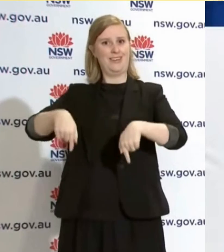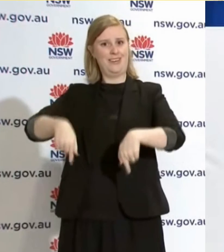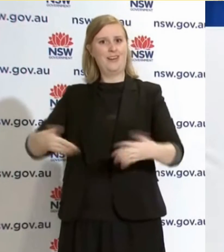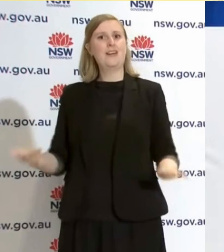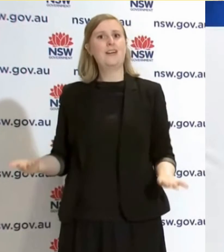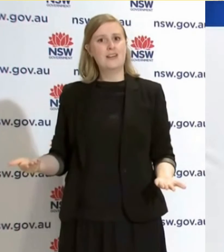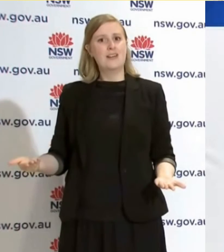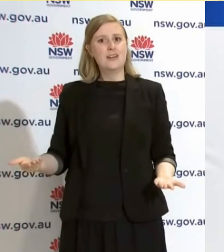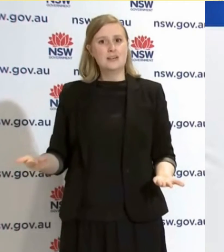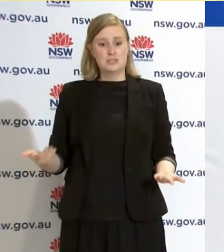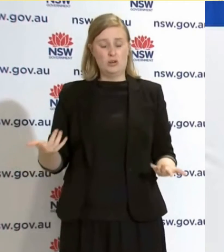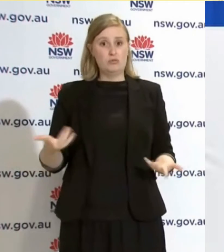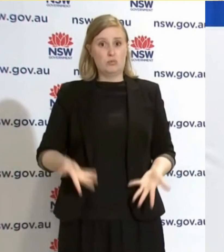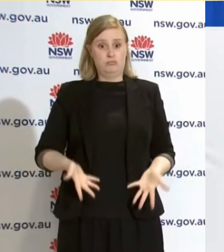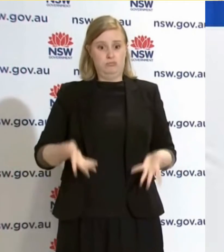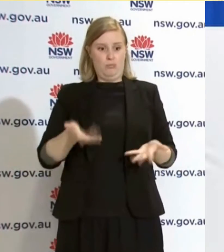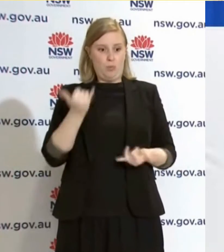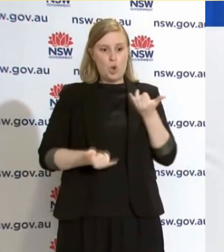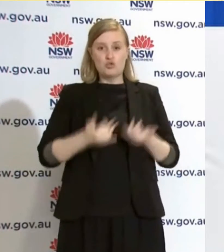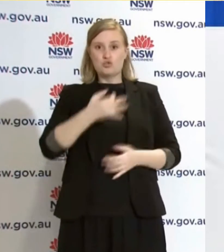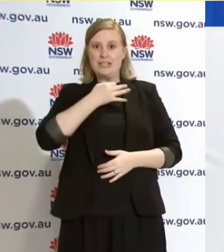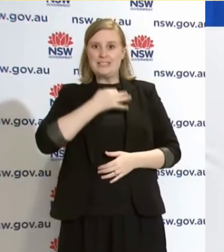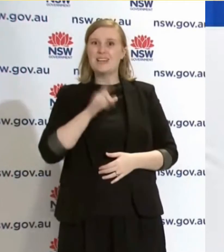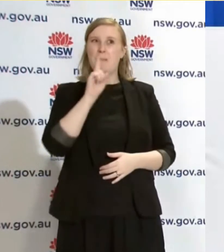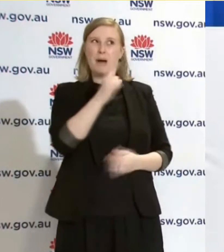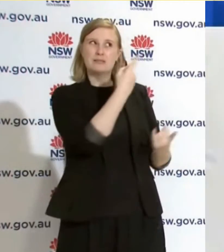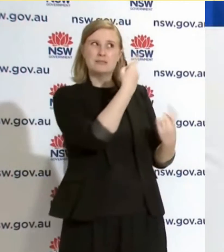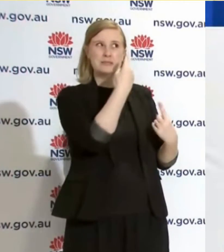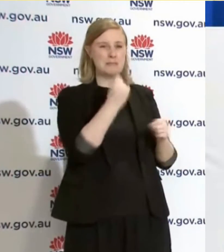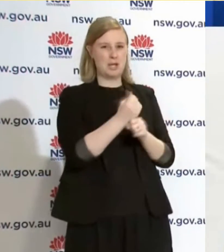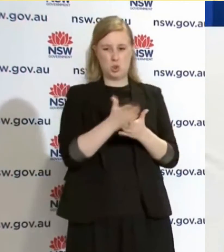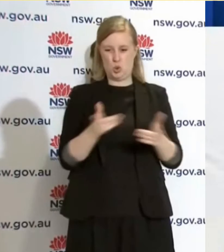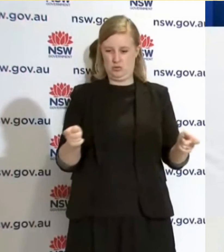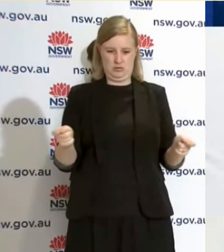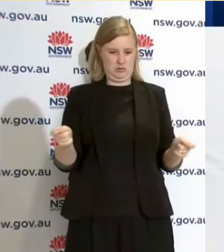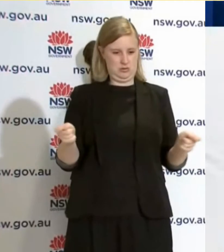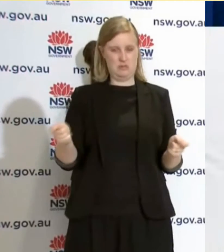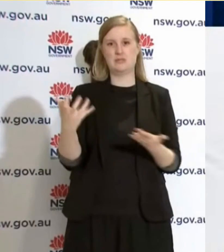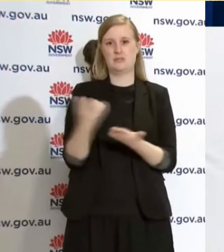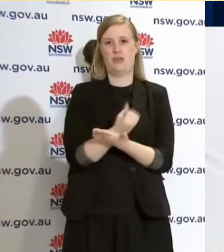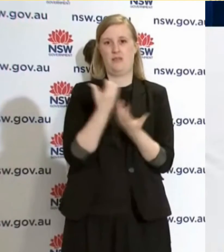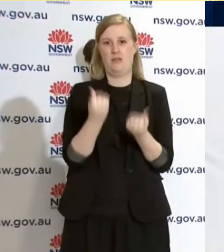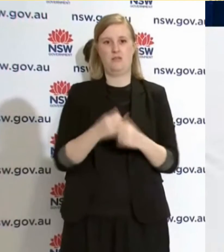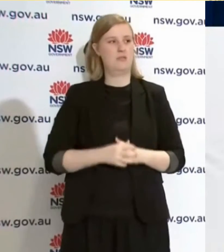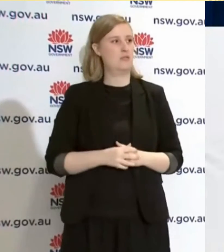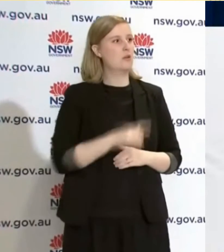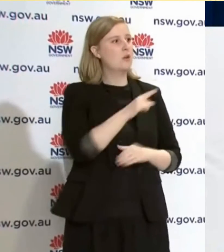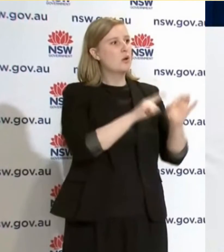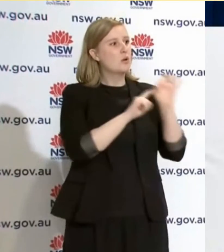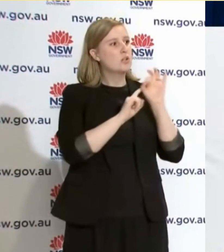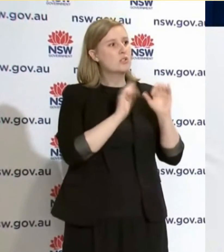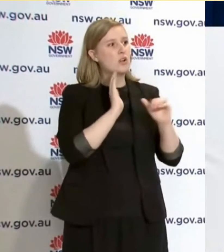it with the best advice available to us. Dr. Chen, we're hearing about I don't know how many teachers are vaccinated, because the